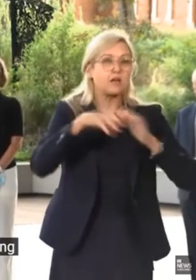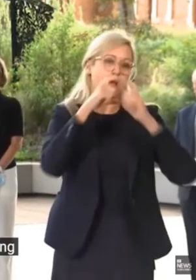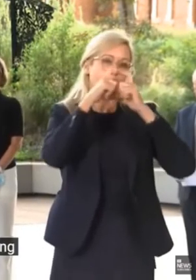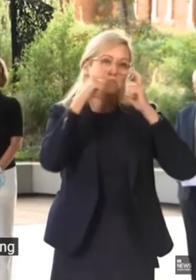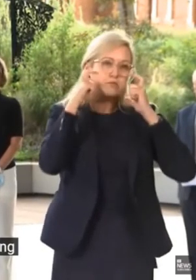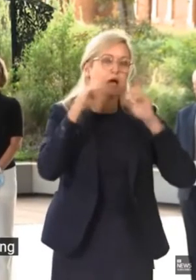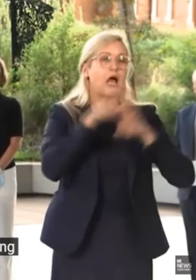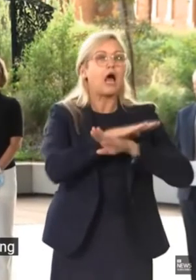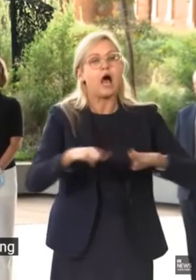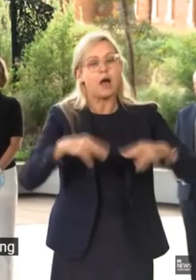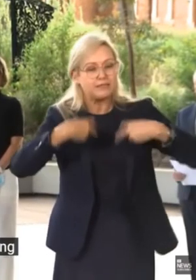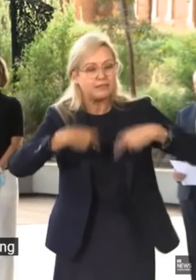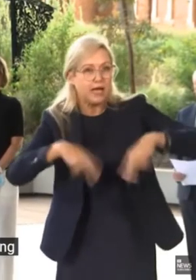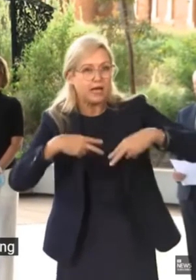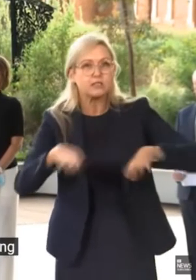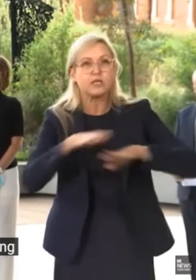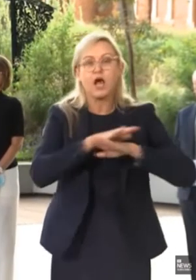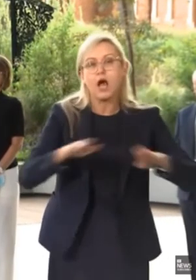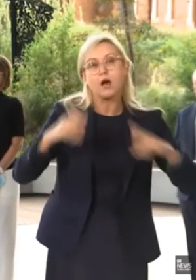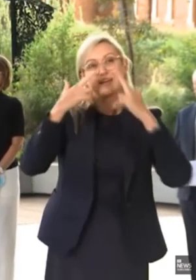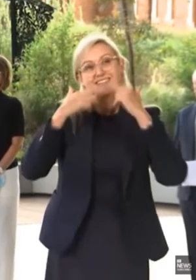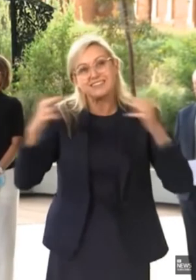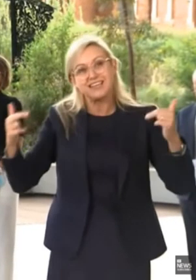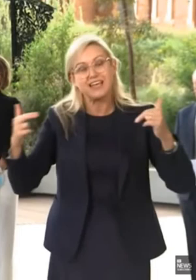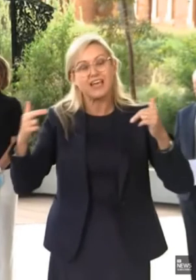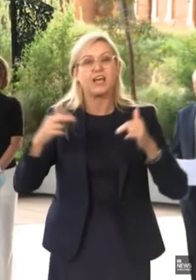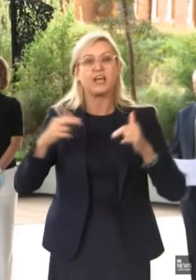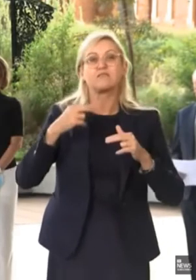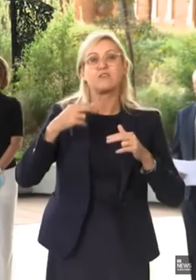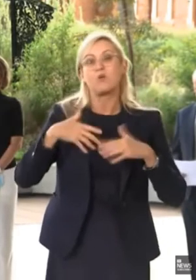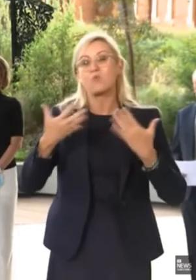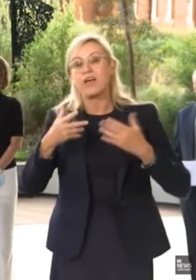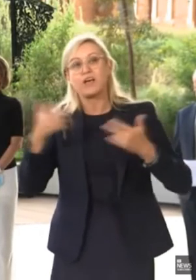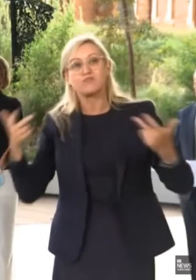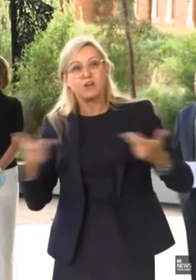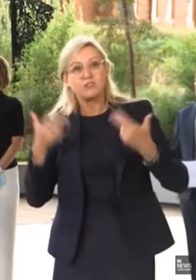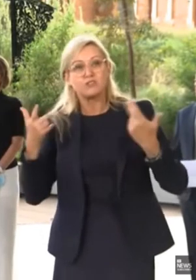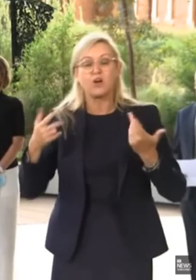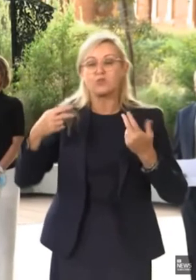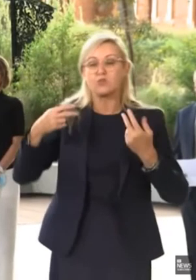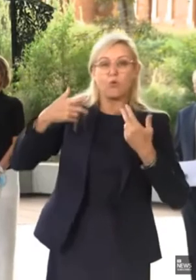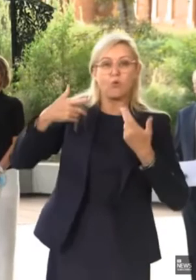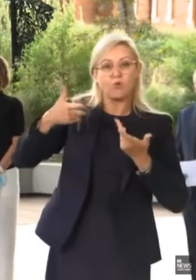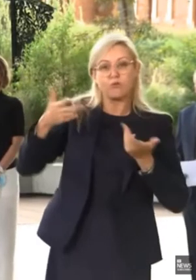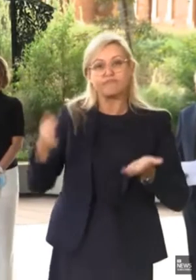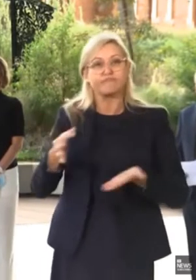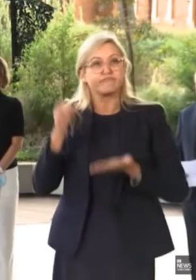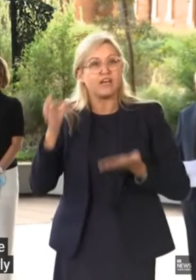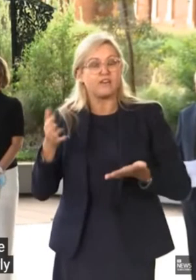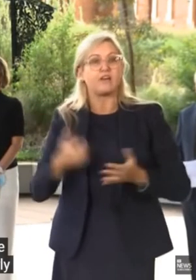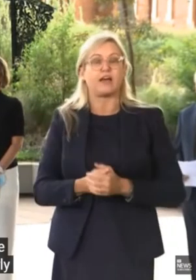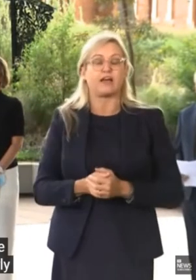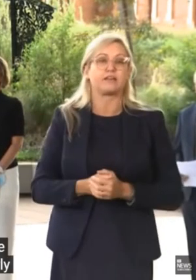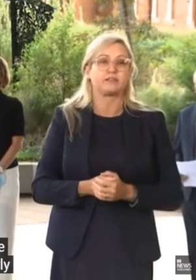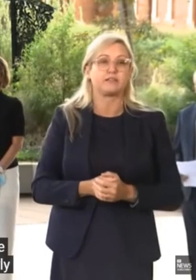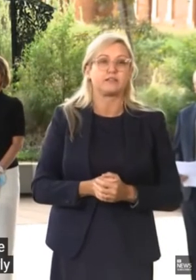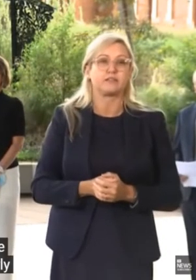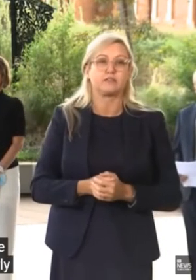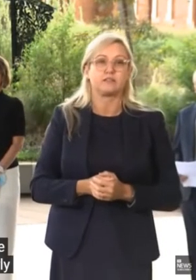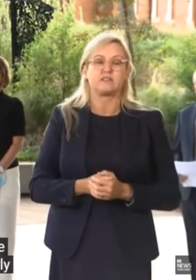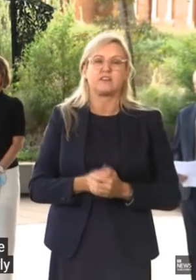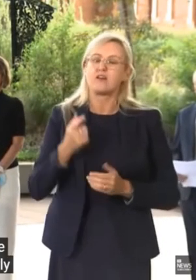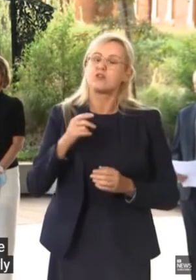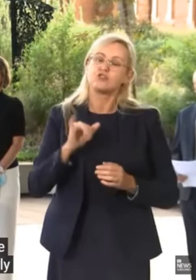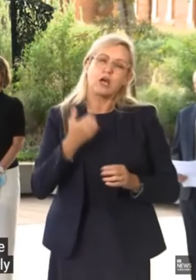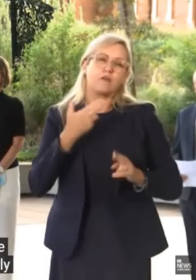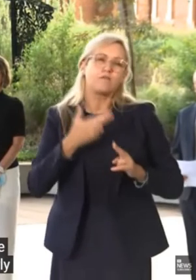singing and dancing in hospitality venues. These measures are proportionate, but particularly, taking